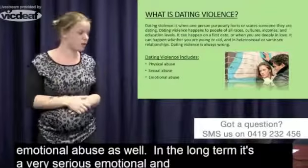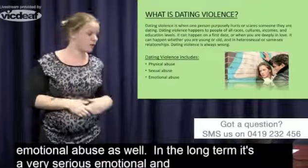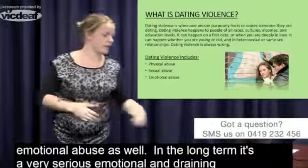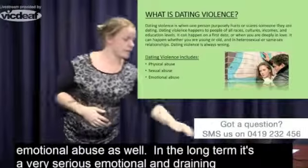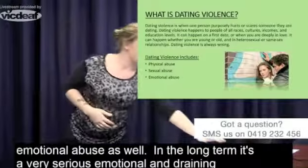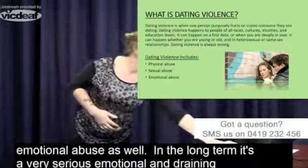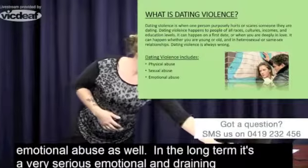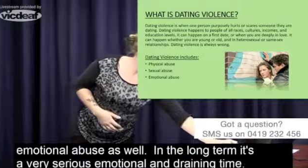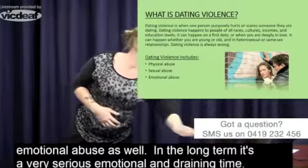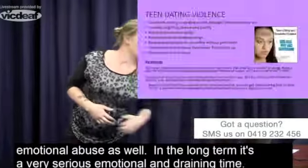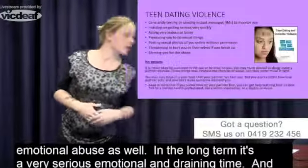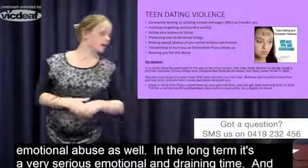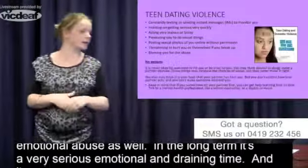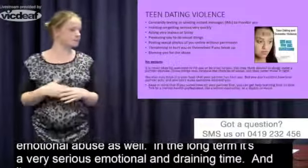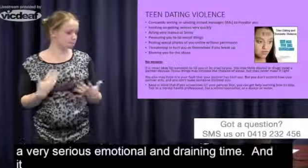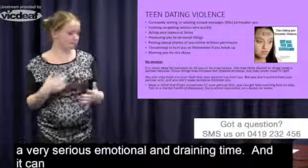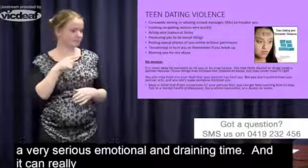really affect you into the future.